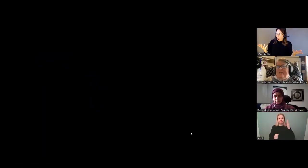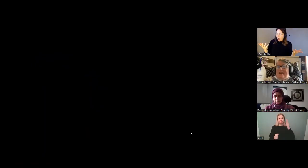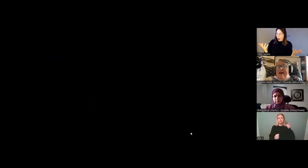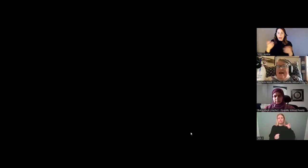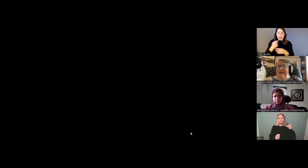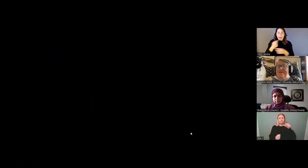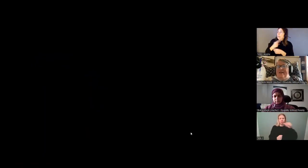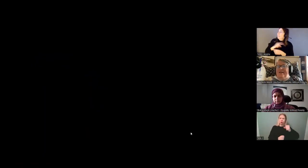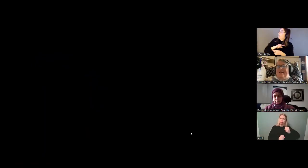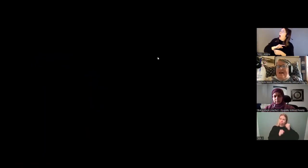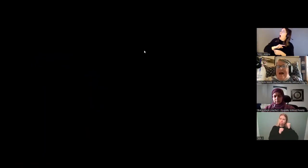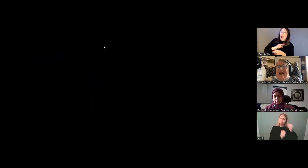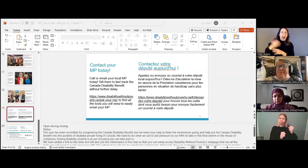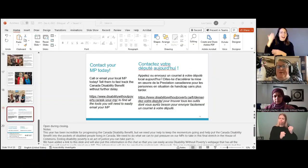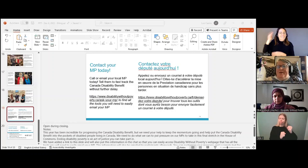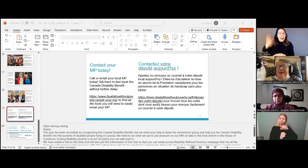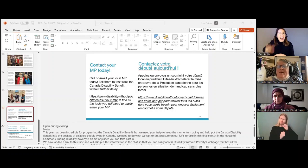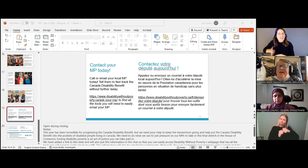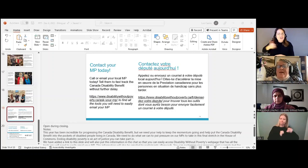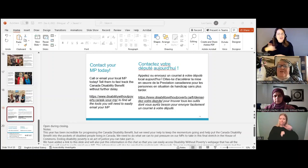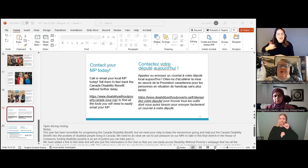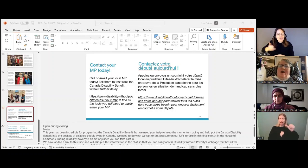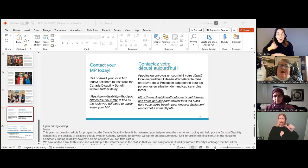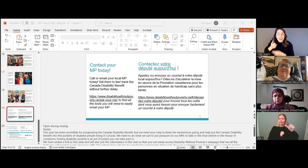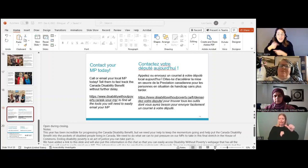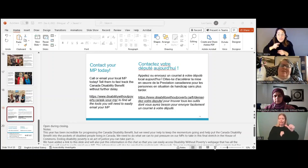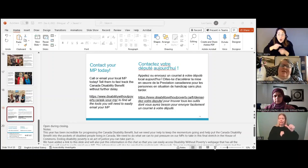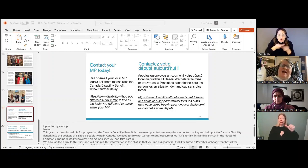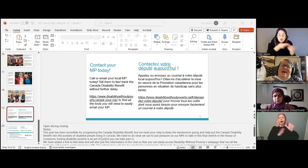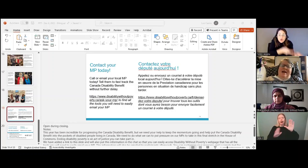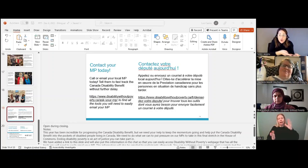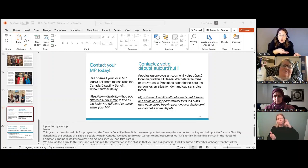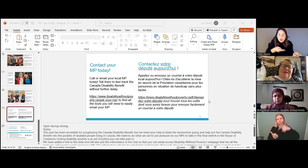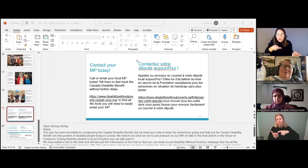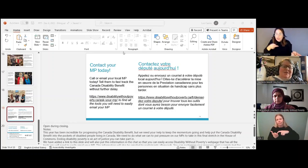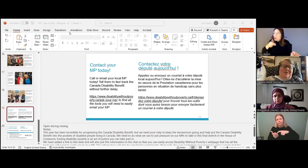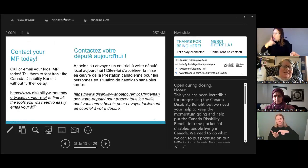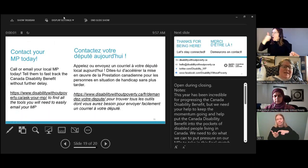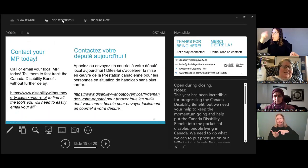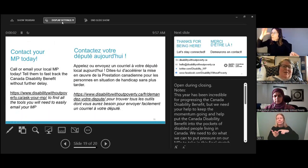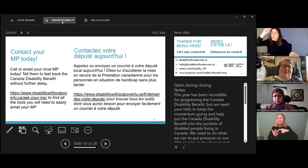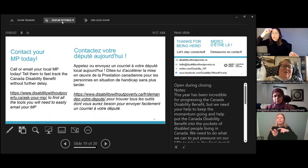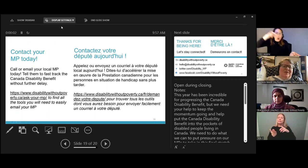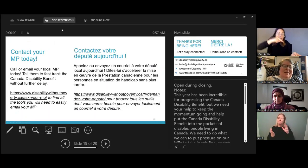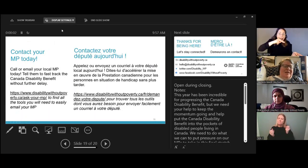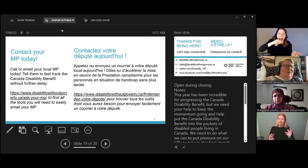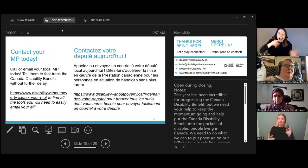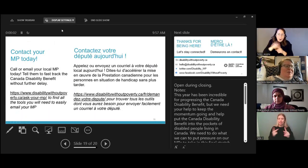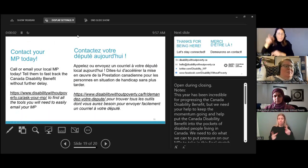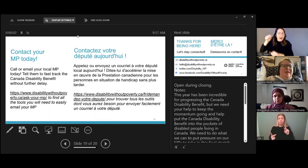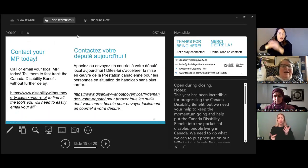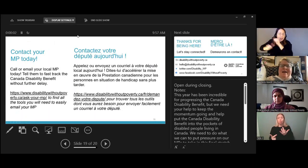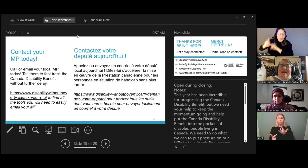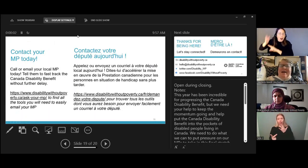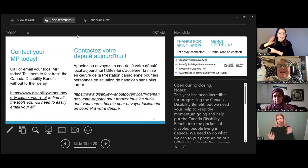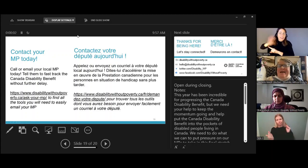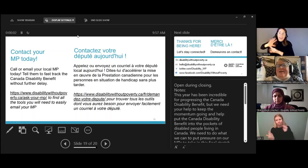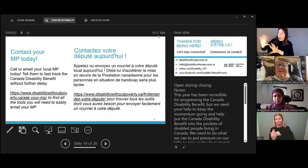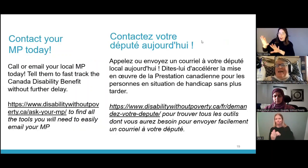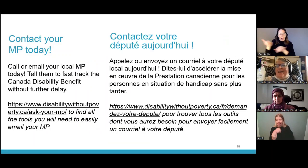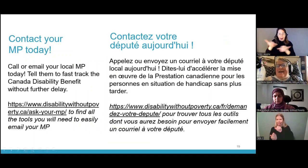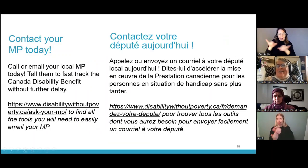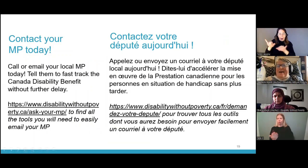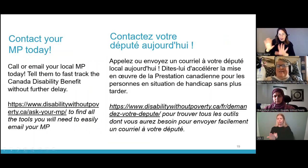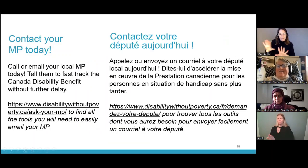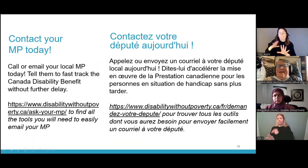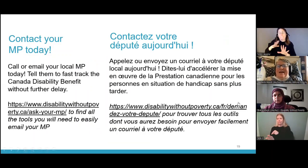that anything could happen. So I really want to say to you that I hear